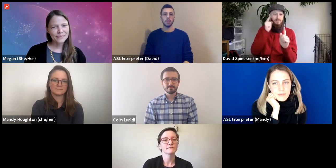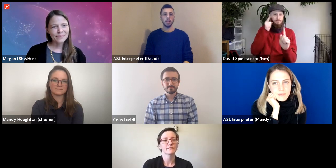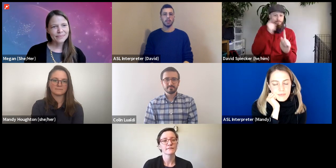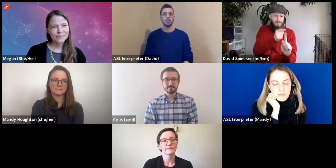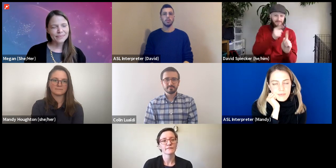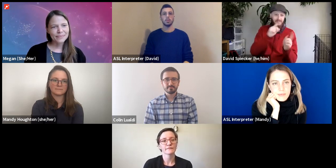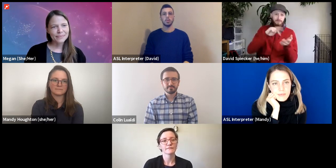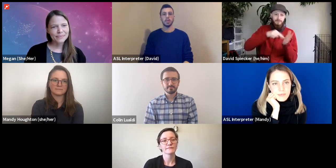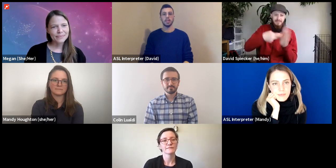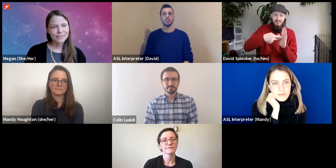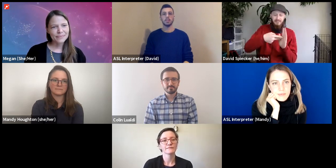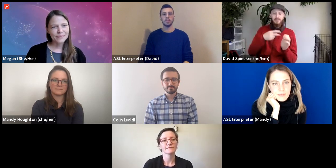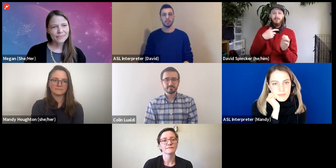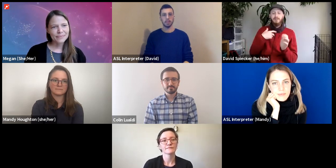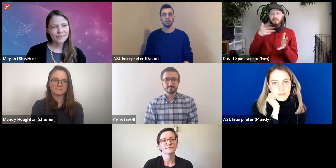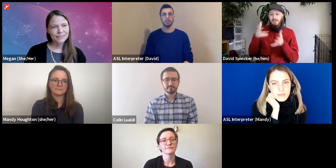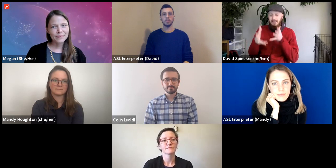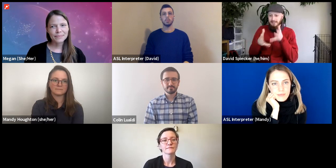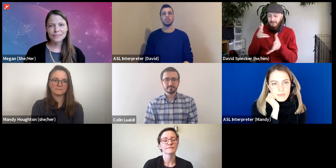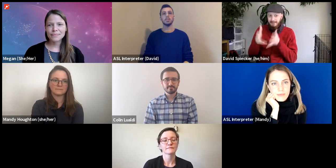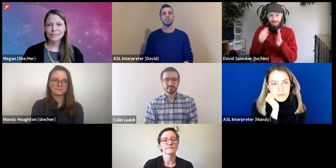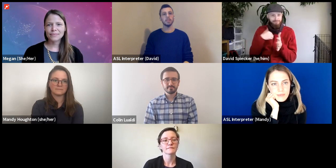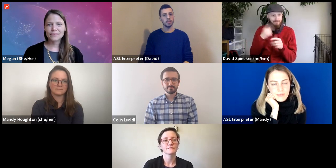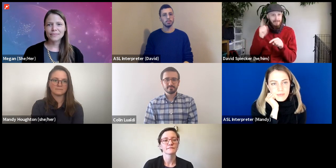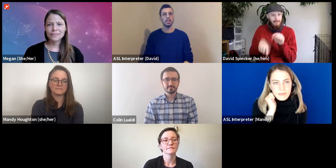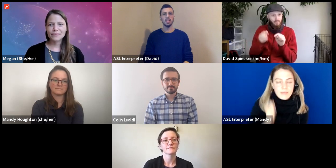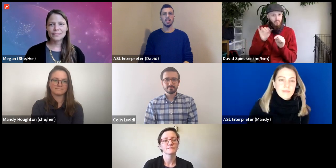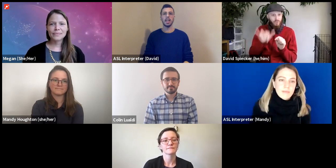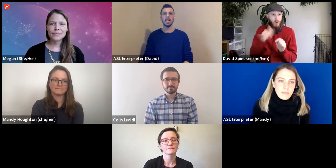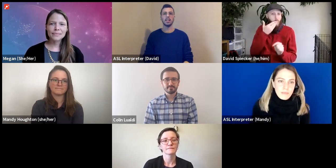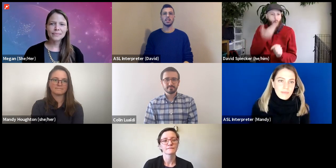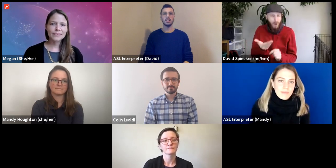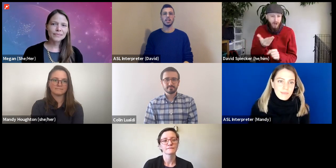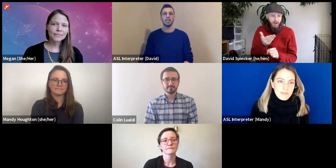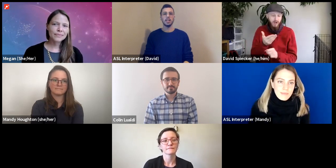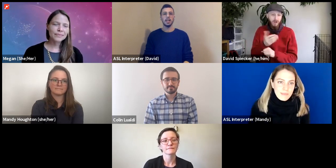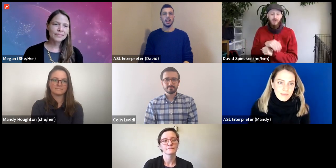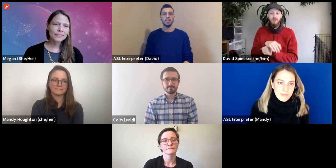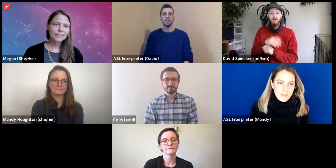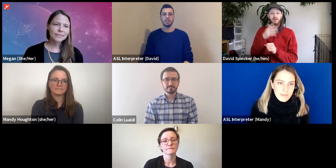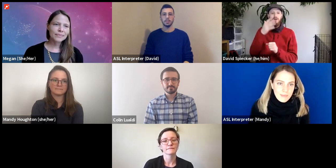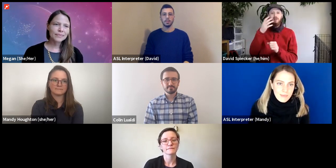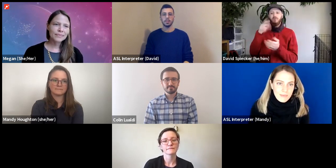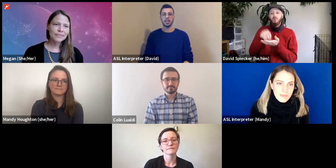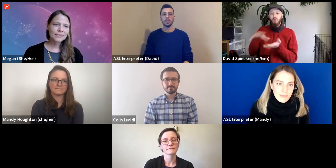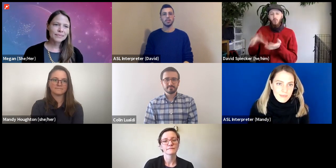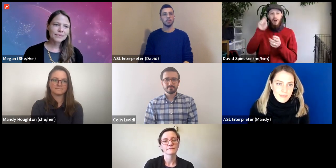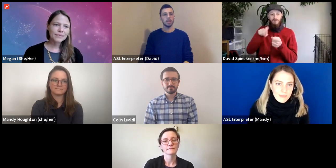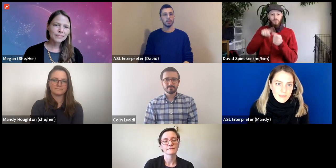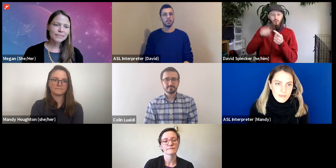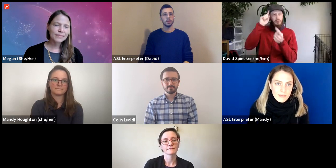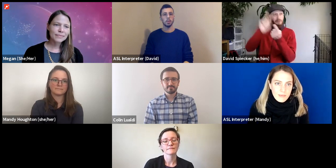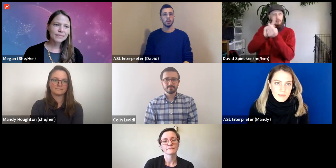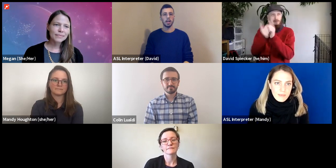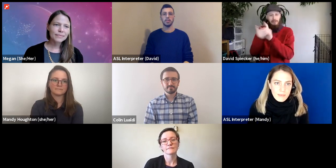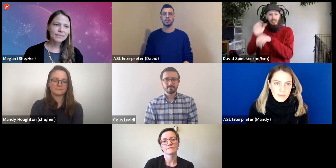oftentimes we're trying to communicate specific information with a specific meaning. And I just noticed that I couldn't do